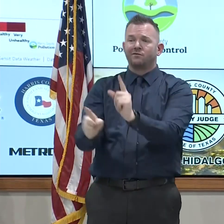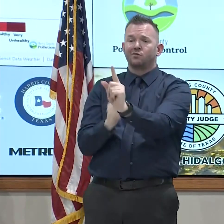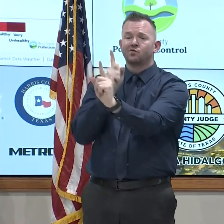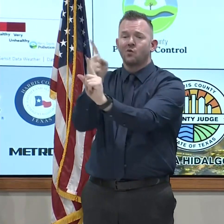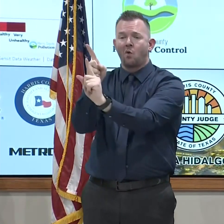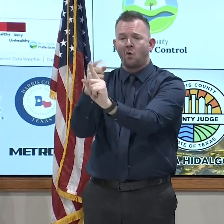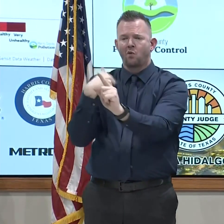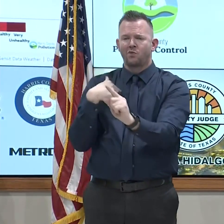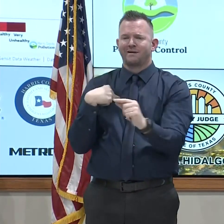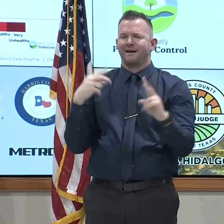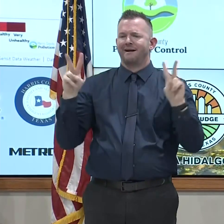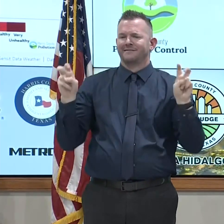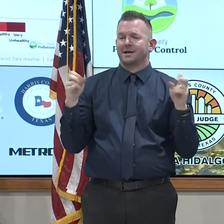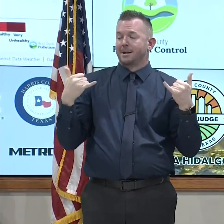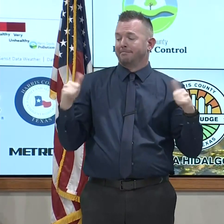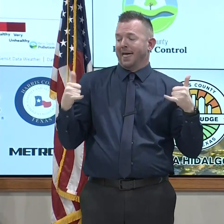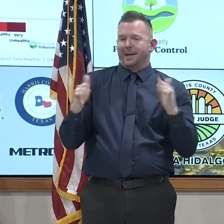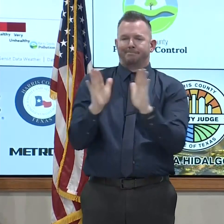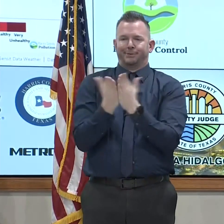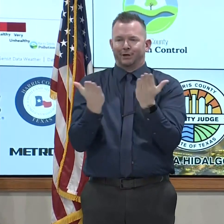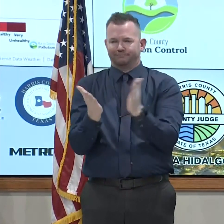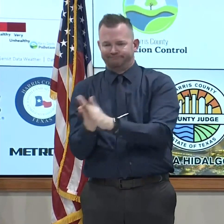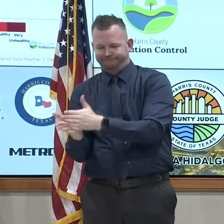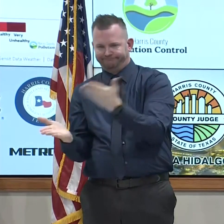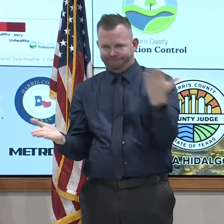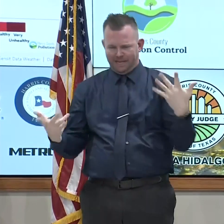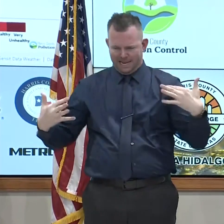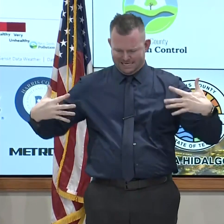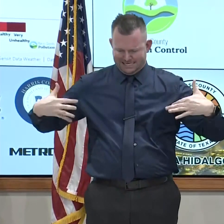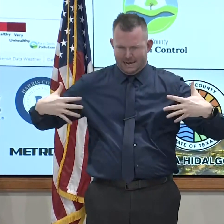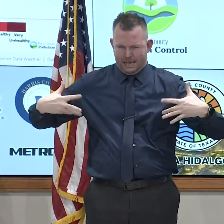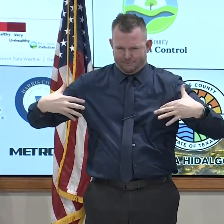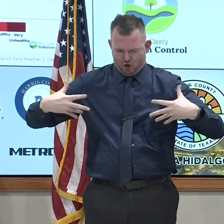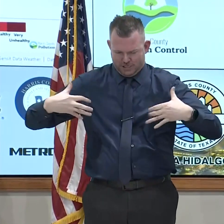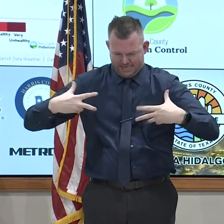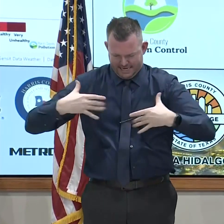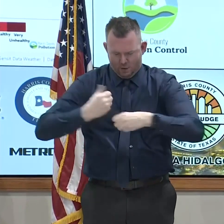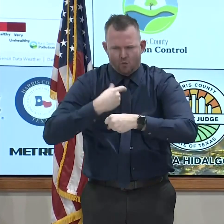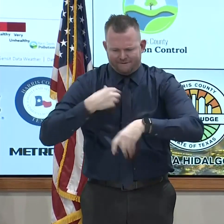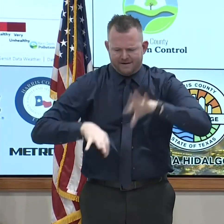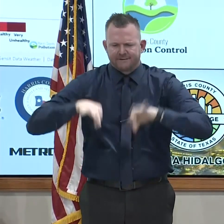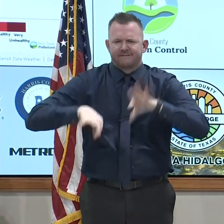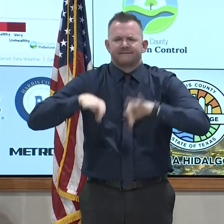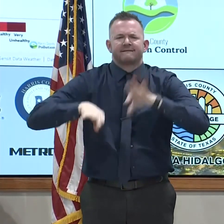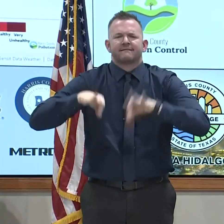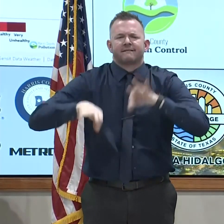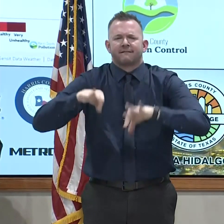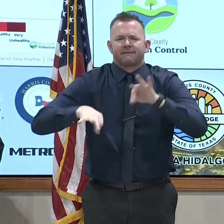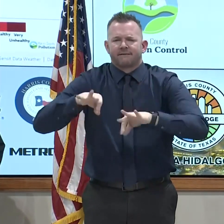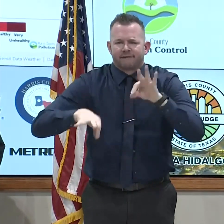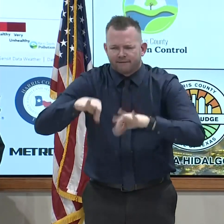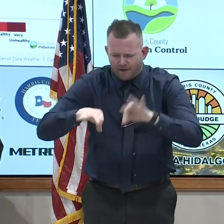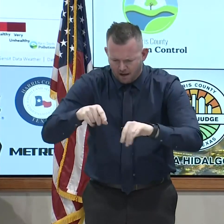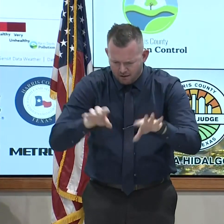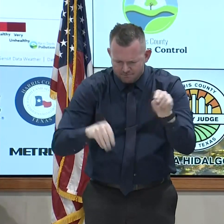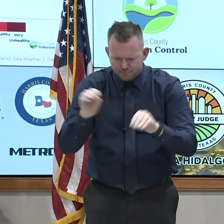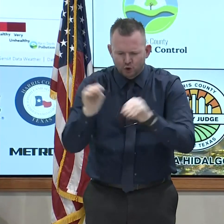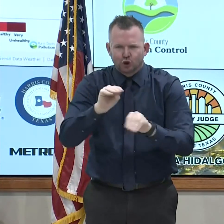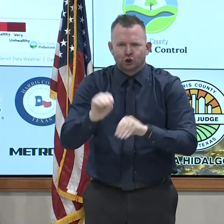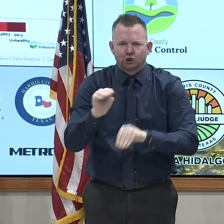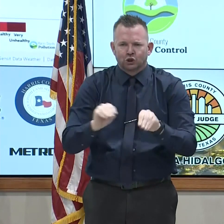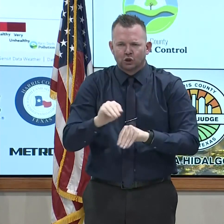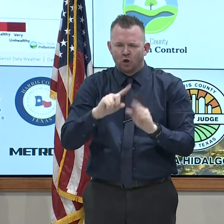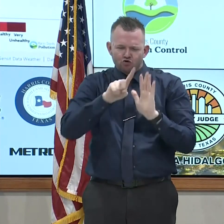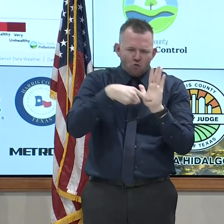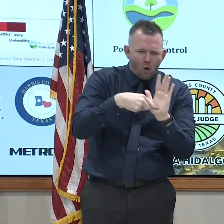that really synthesizes the project's findings, the strategies, the procedures, the roles and responsibilities, identifies threshold values for these